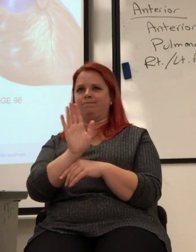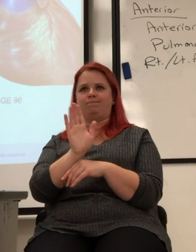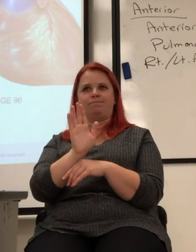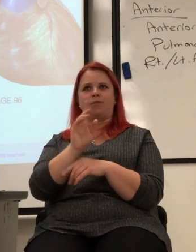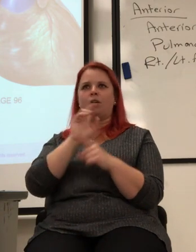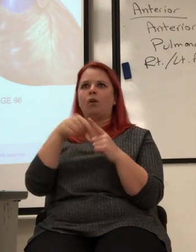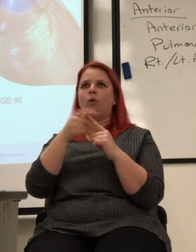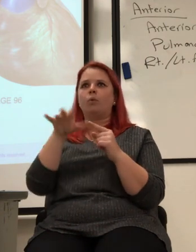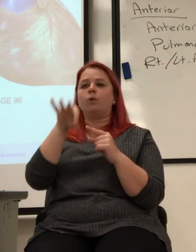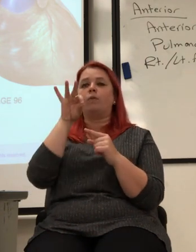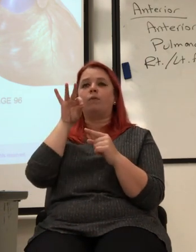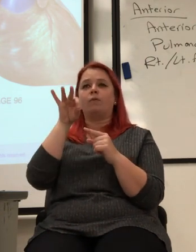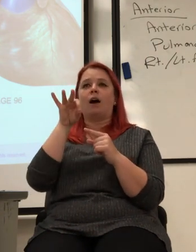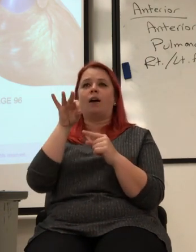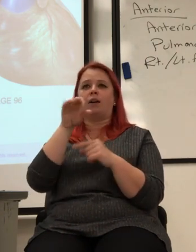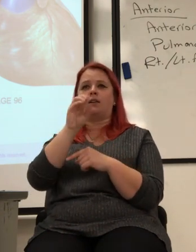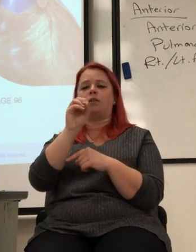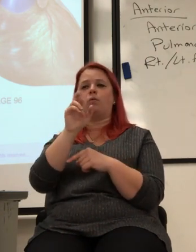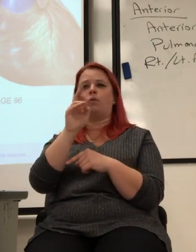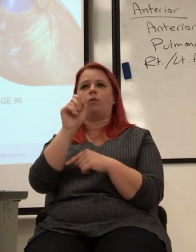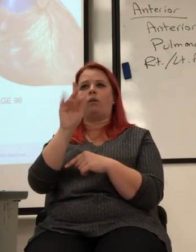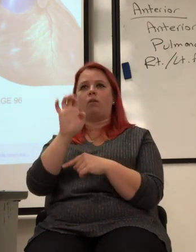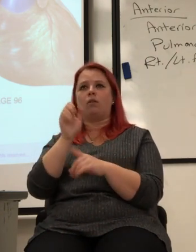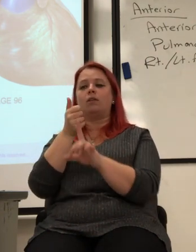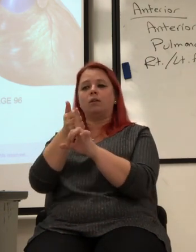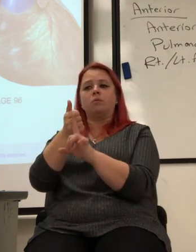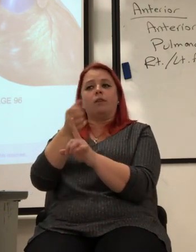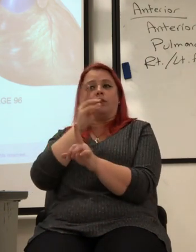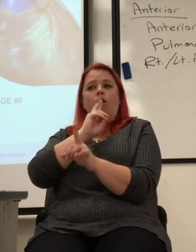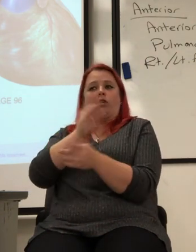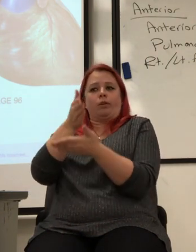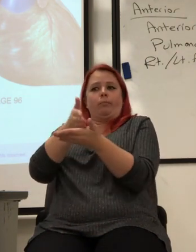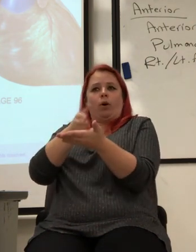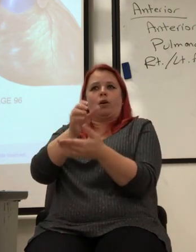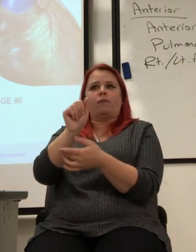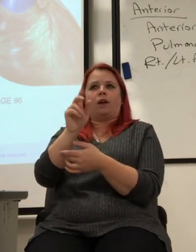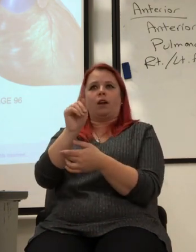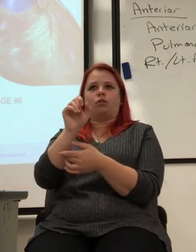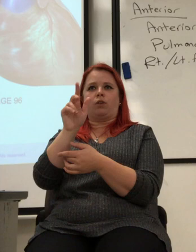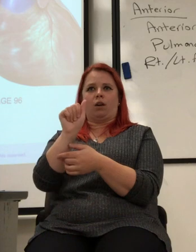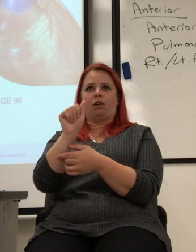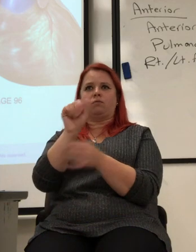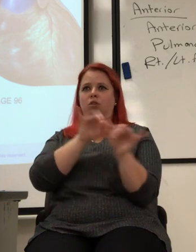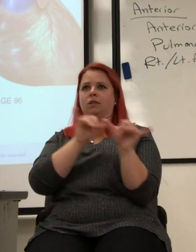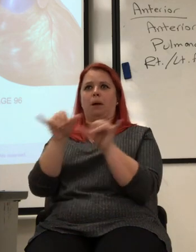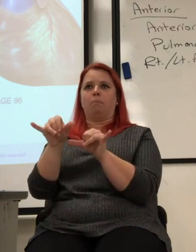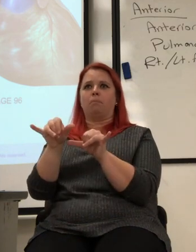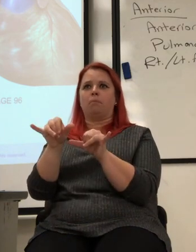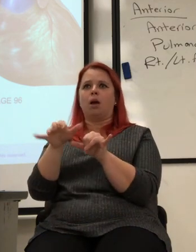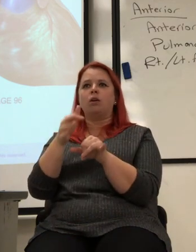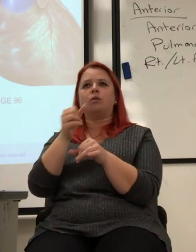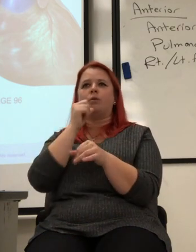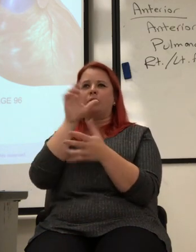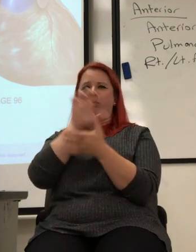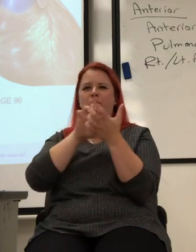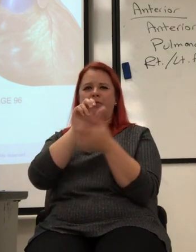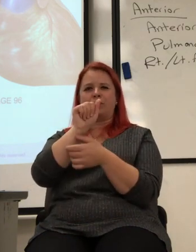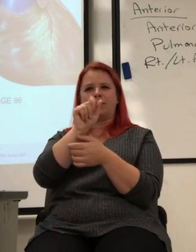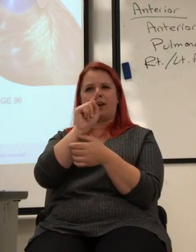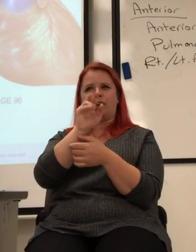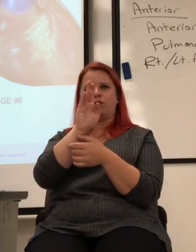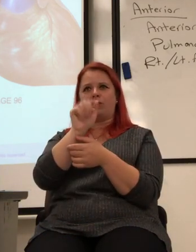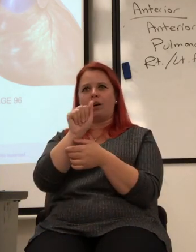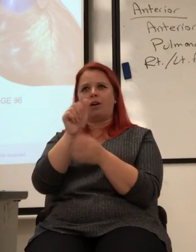the auricles are the atria, right? They're a part of it. They're one and the same. So that way you won't confuse atria